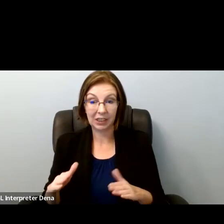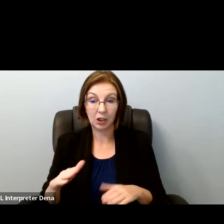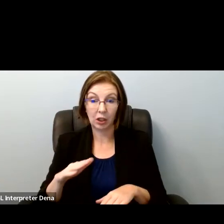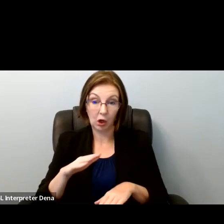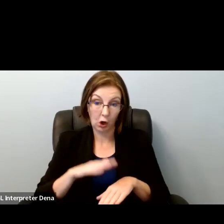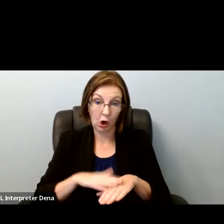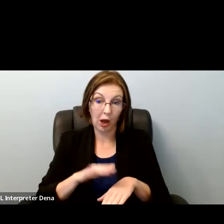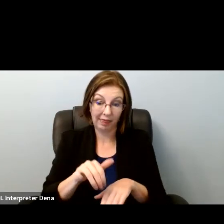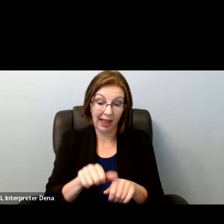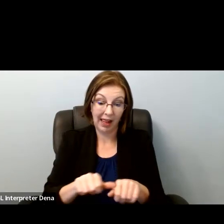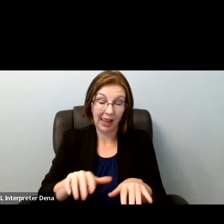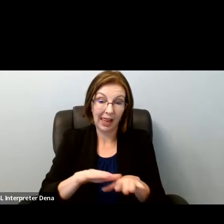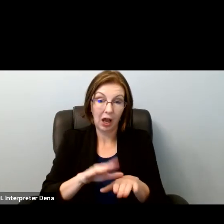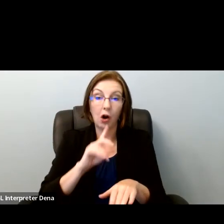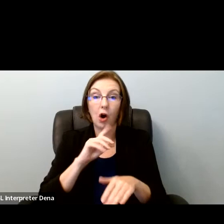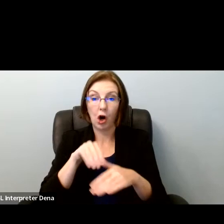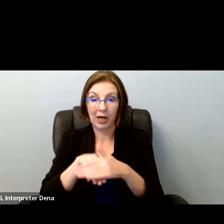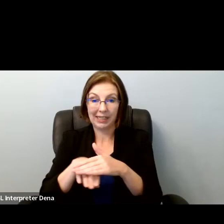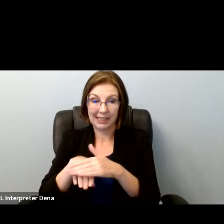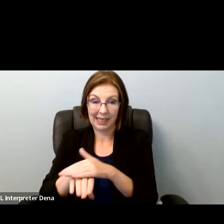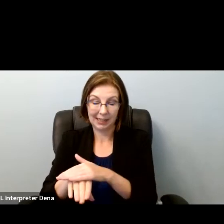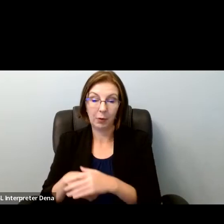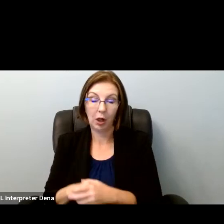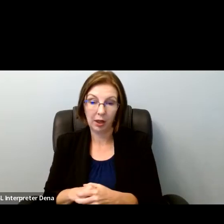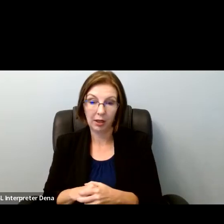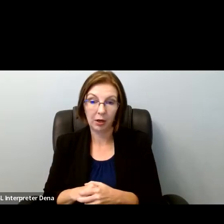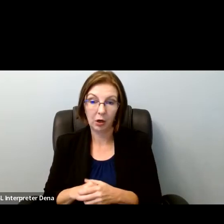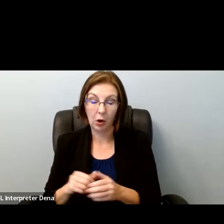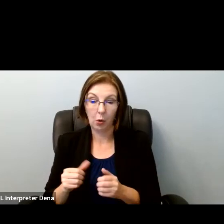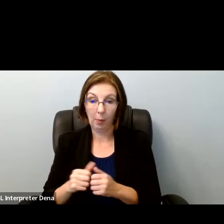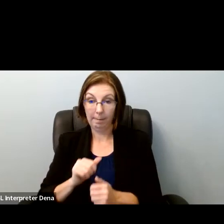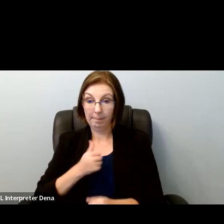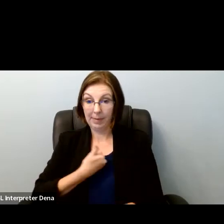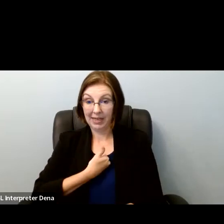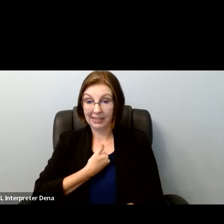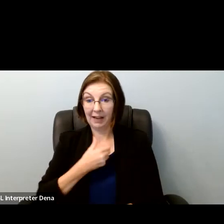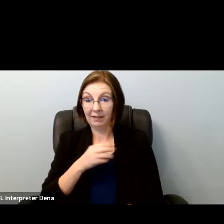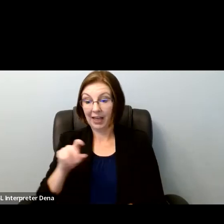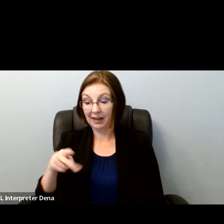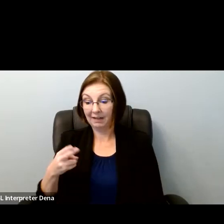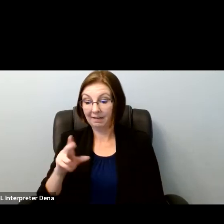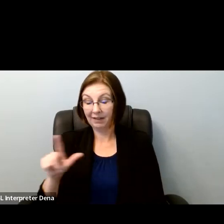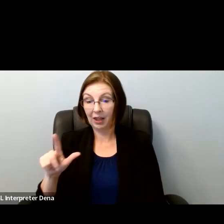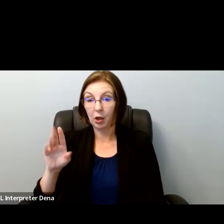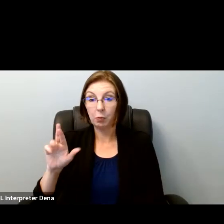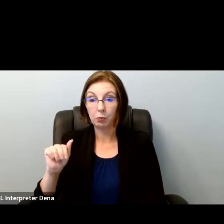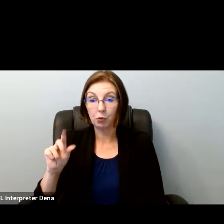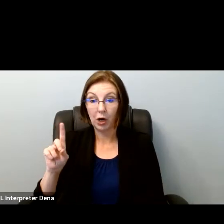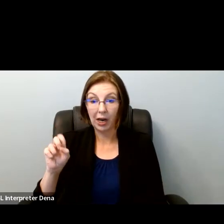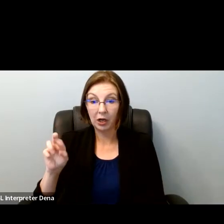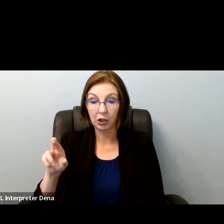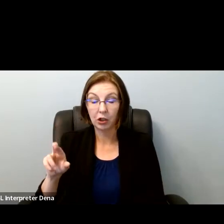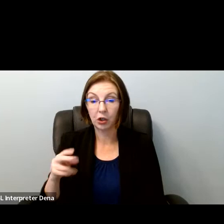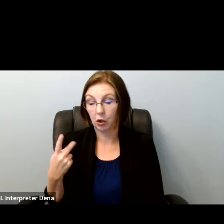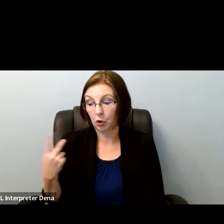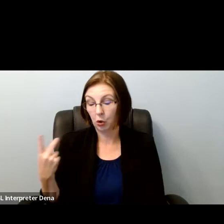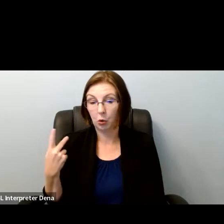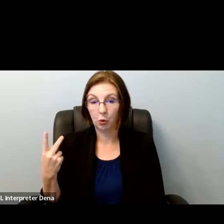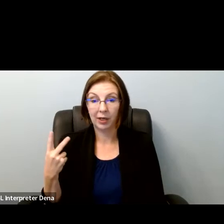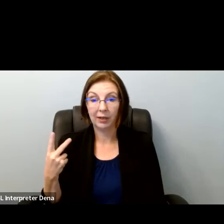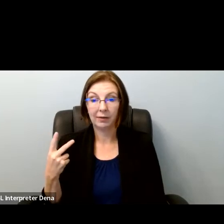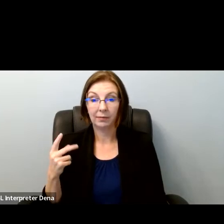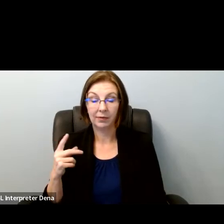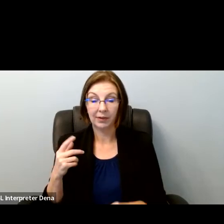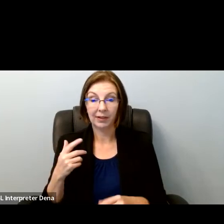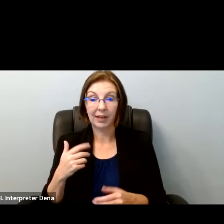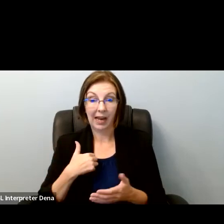reservations are also accessible. Both myself and Phil Brada on our public affairs team we had a